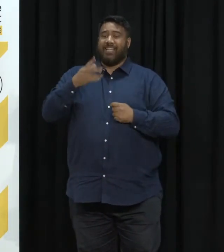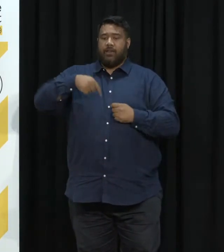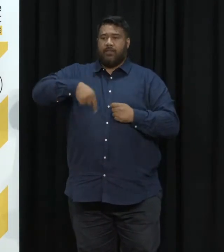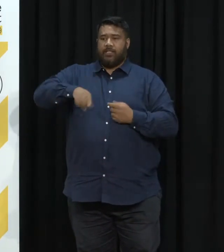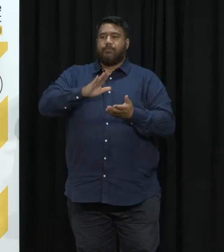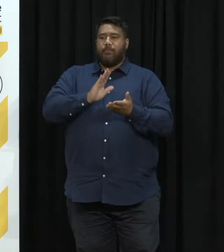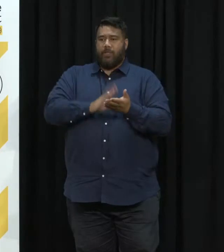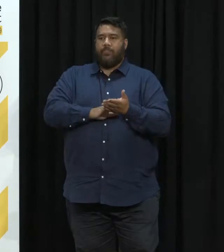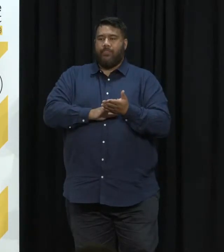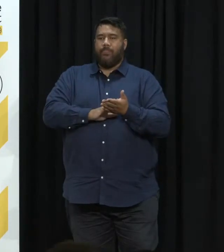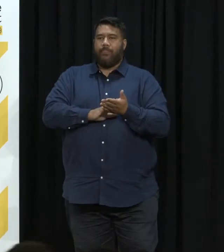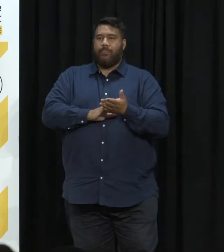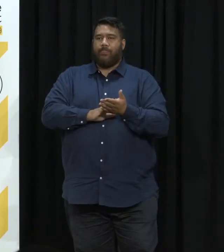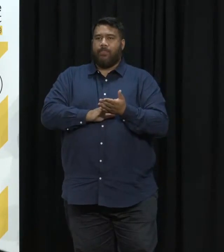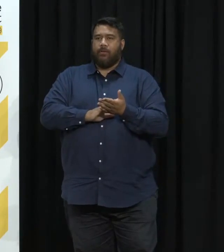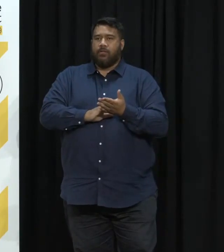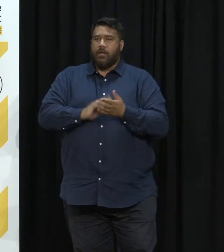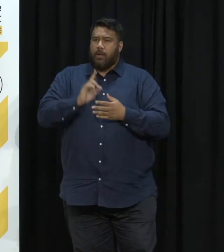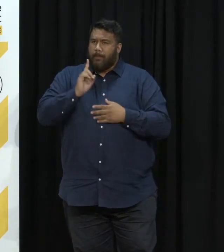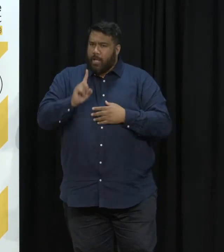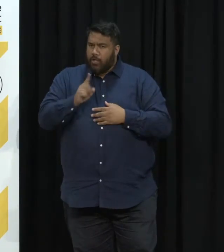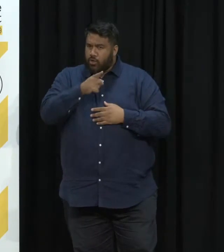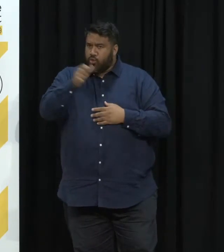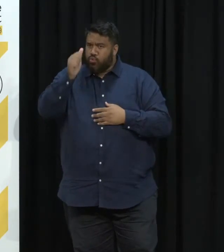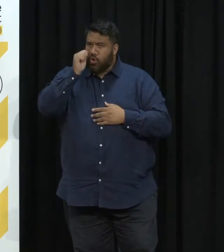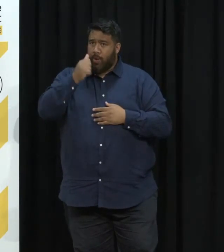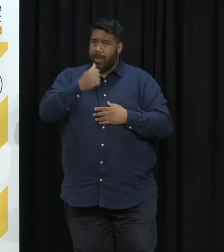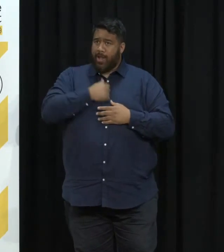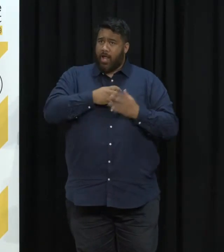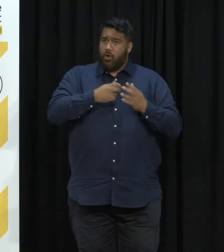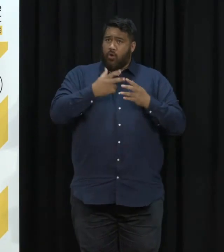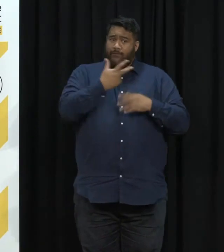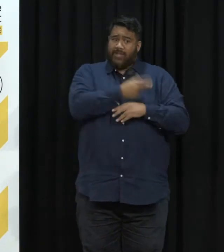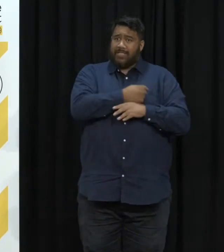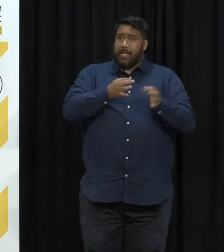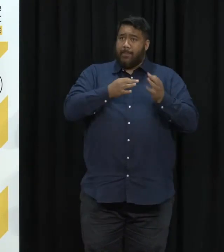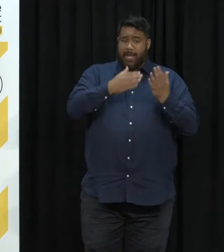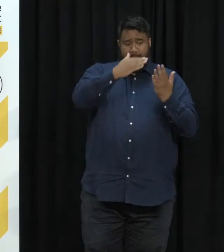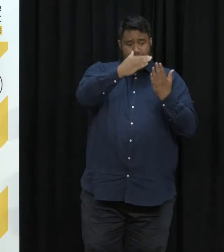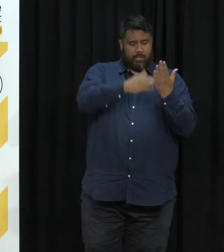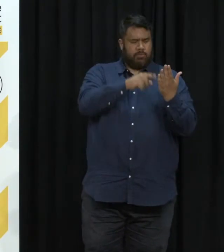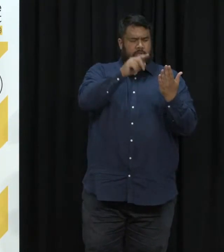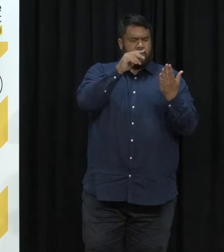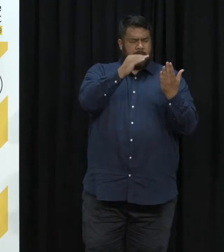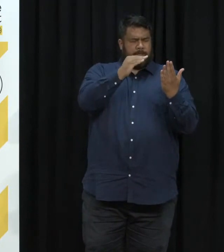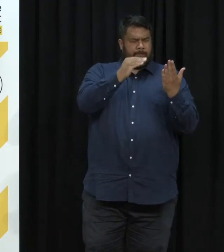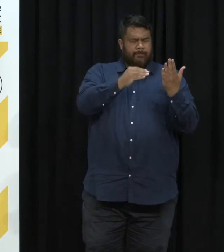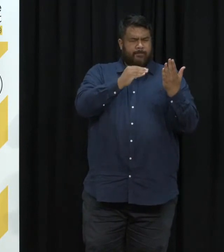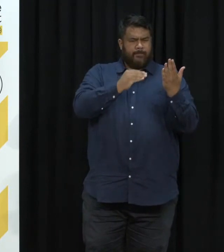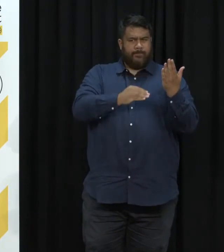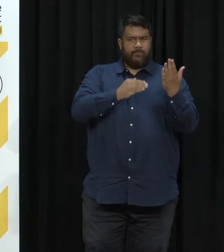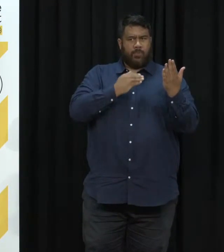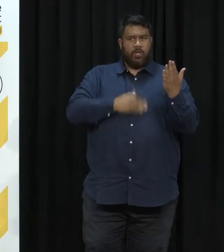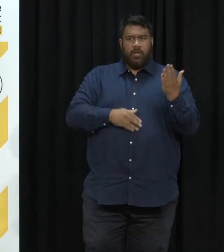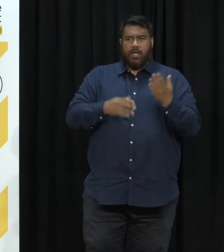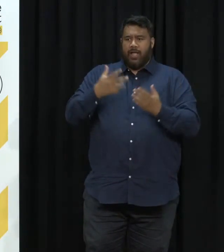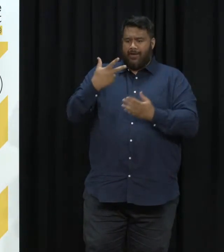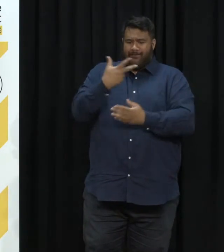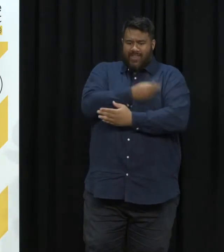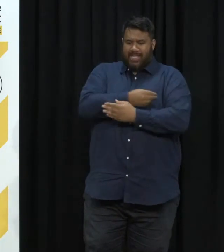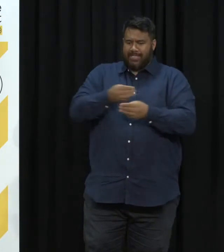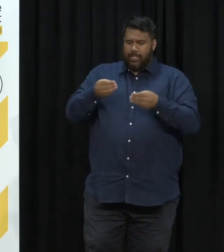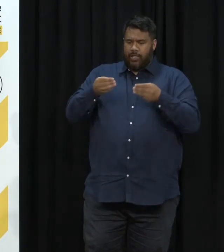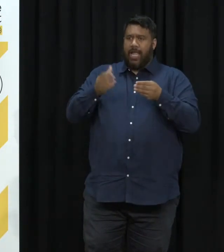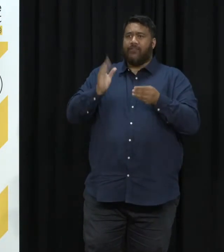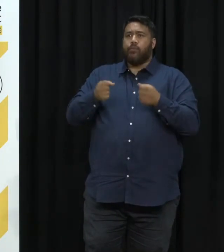should add, you'll be aware that as part of our vaccine program, in order to make sure we have zero wastage, if at